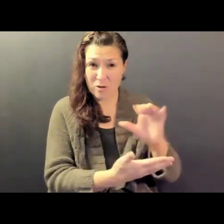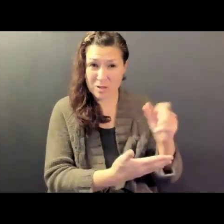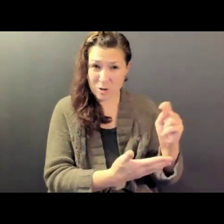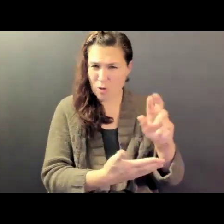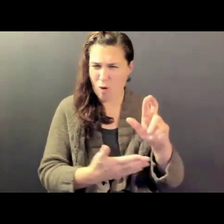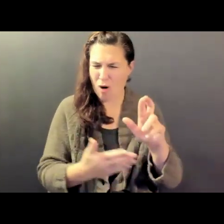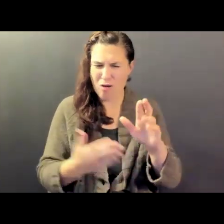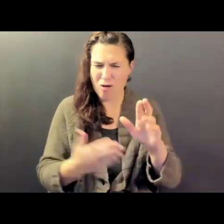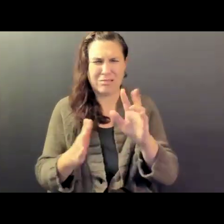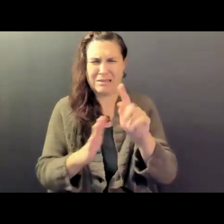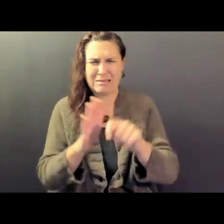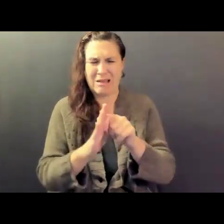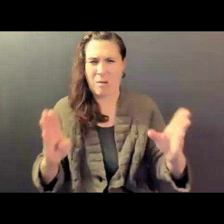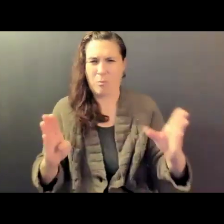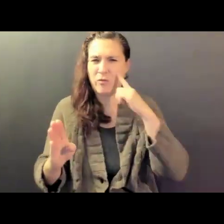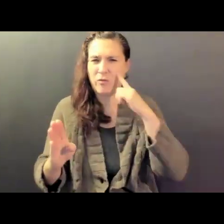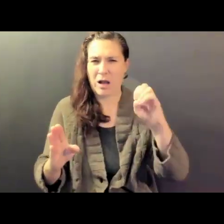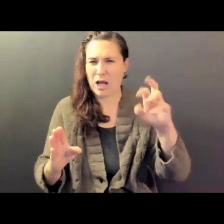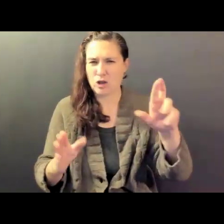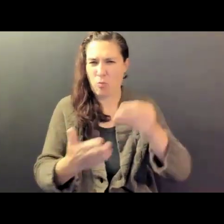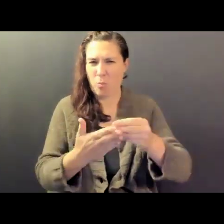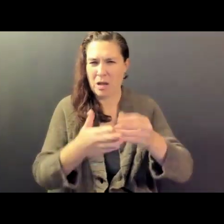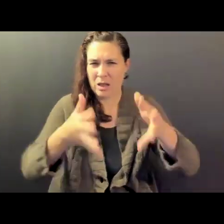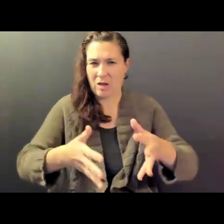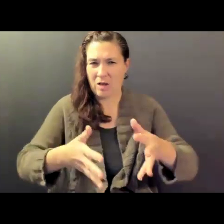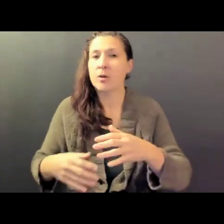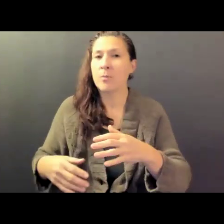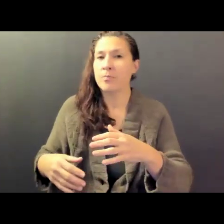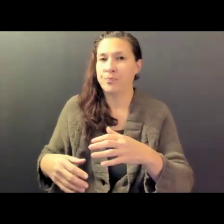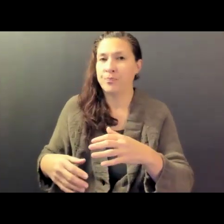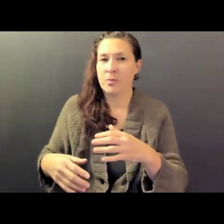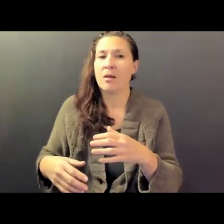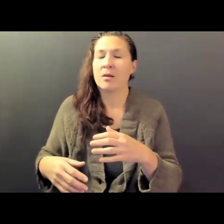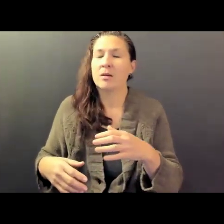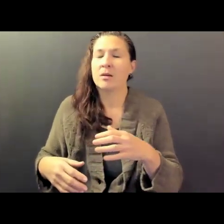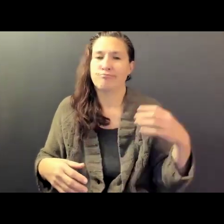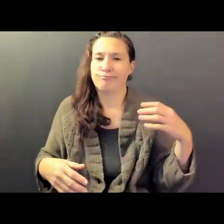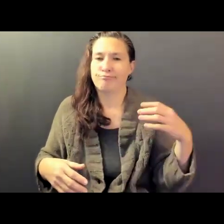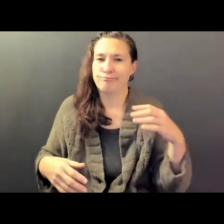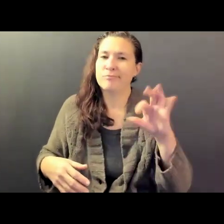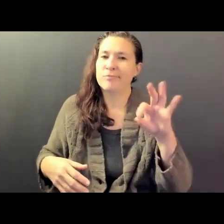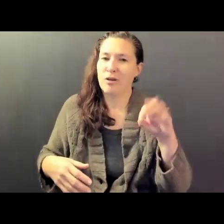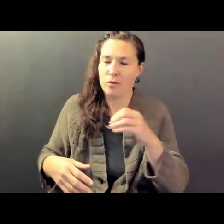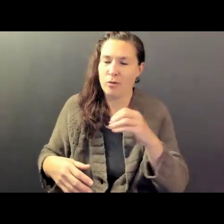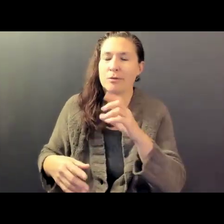you. Yes, so it's obligated is the word Obligated, that right. the federal government likes to